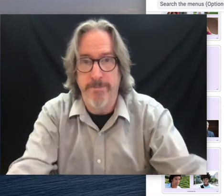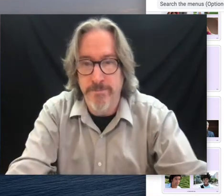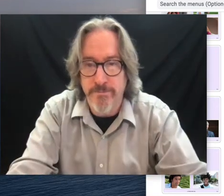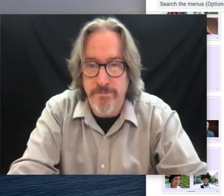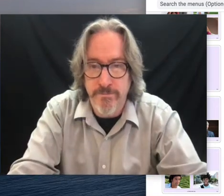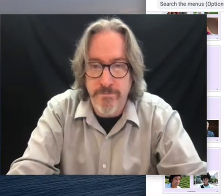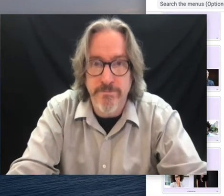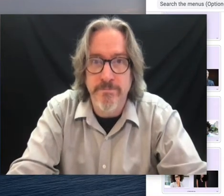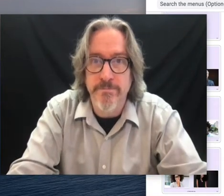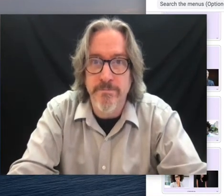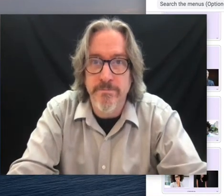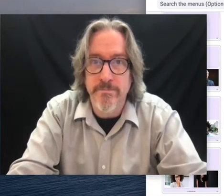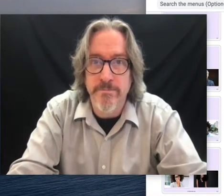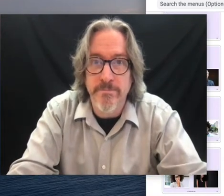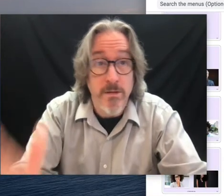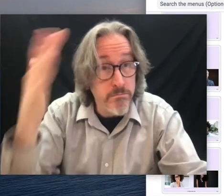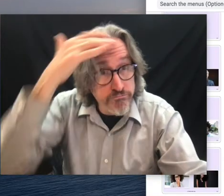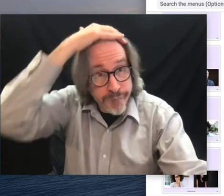Right?